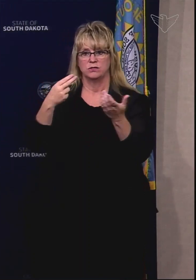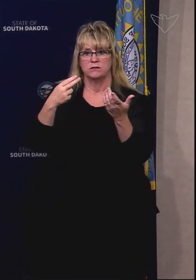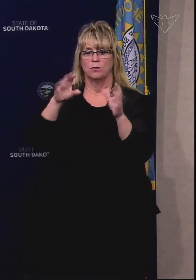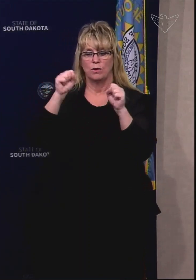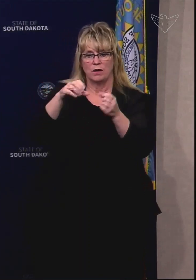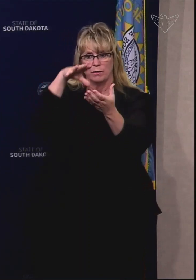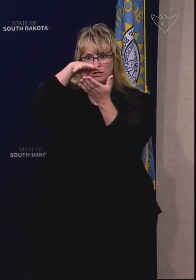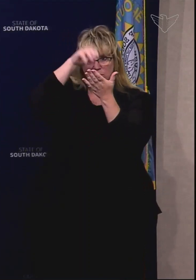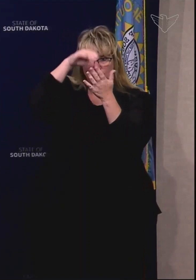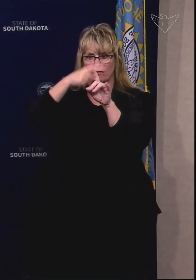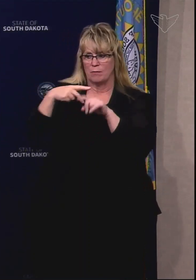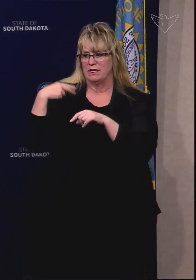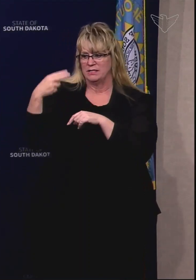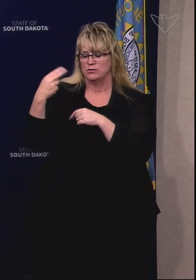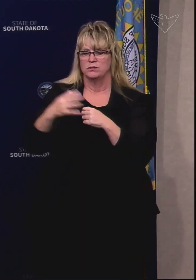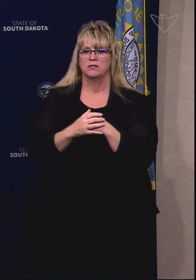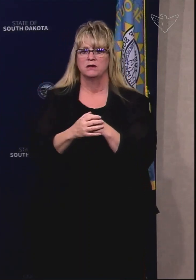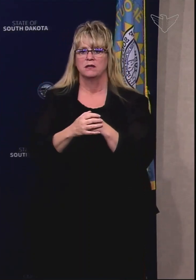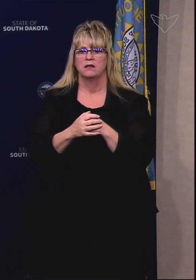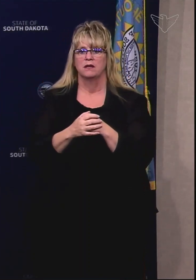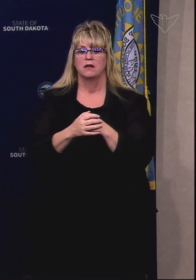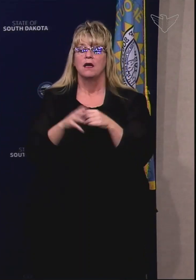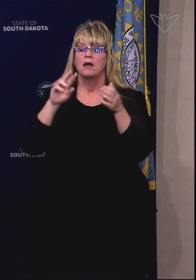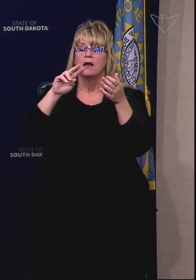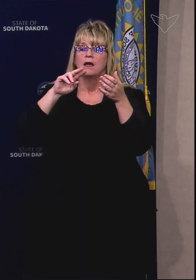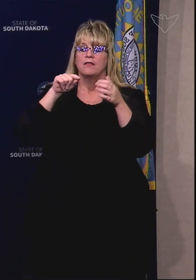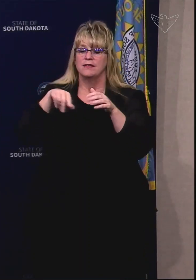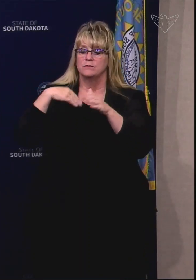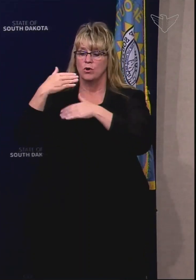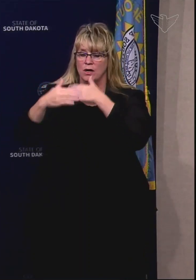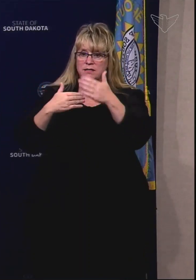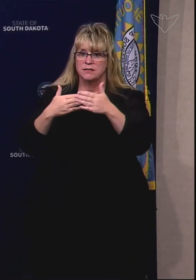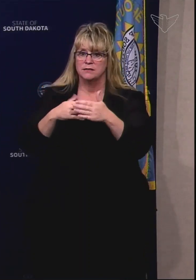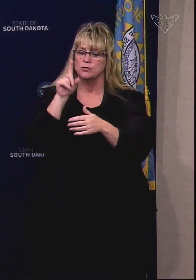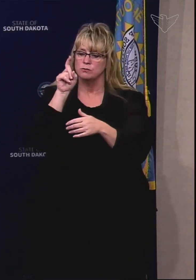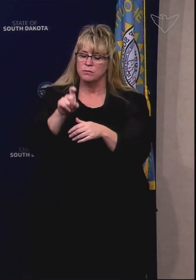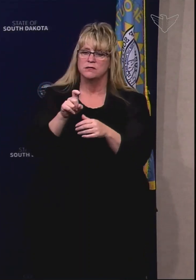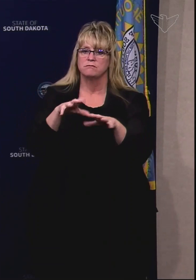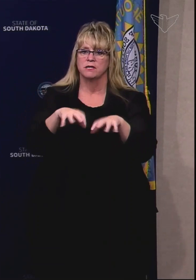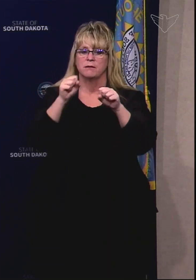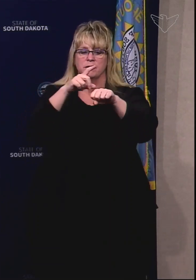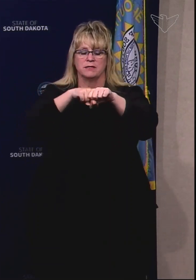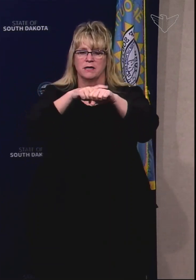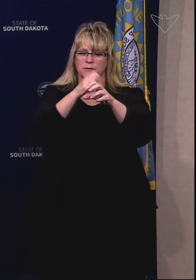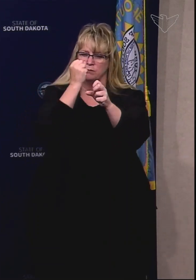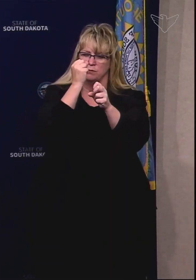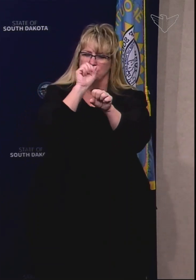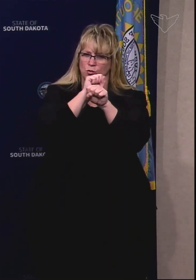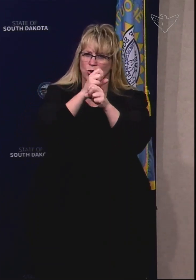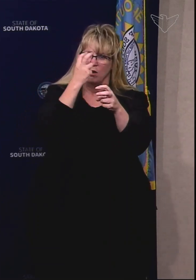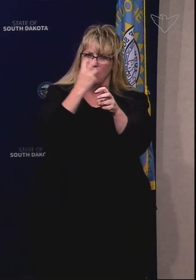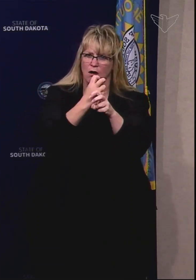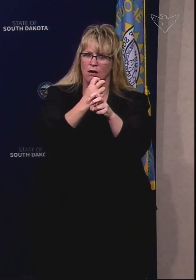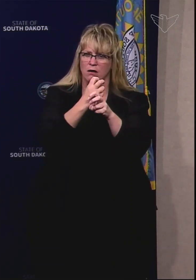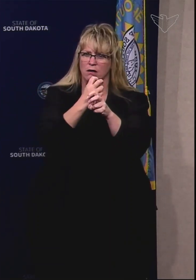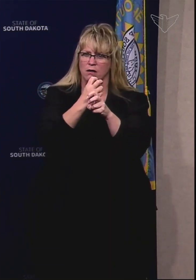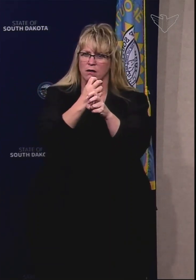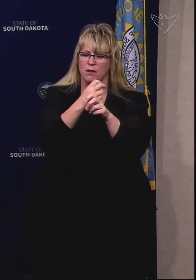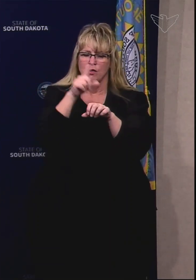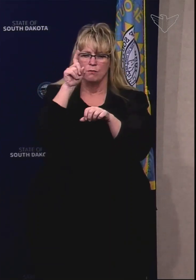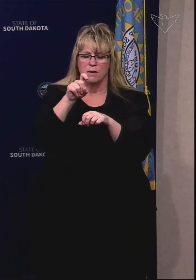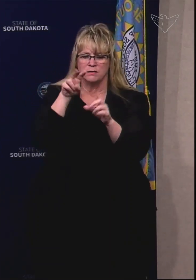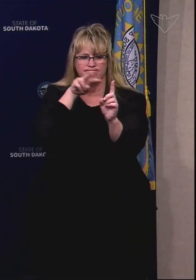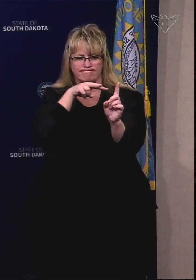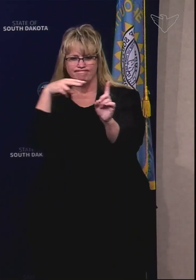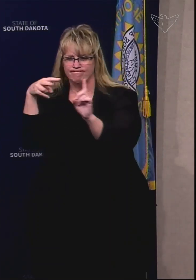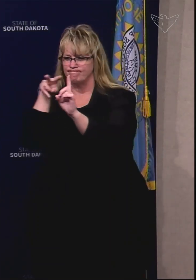us? Again, this process is deliberative, so we must take the time to do the hard work of looking at these things from all different